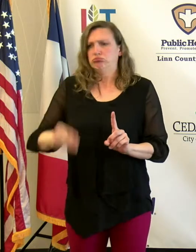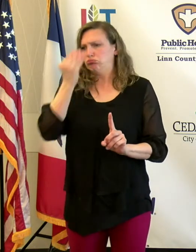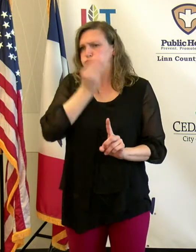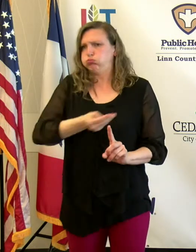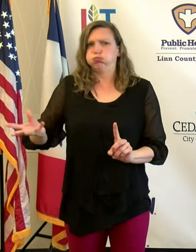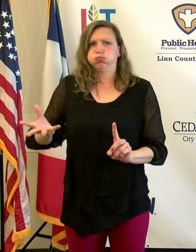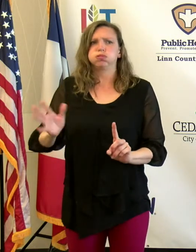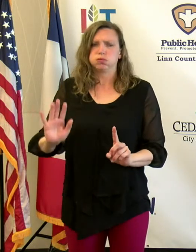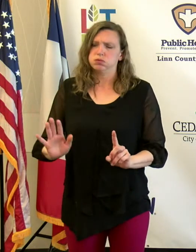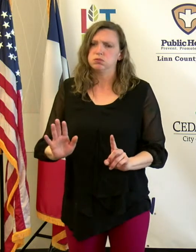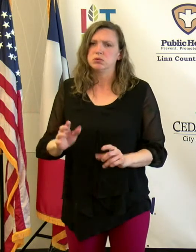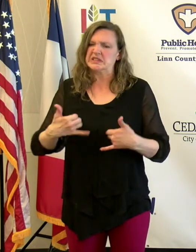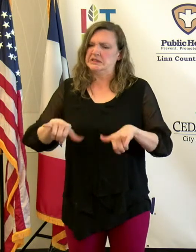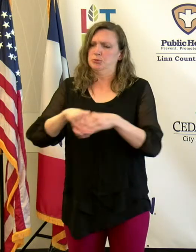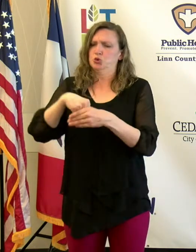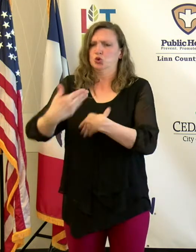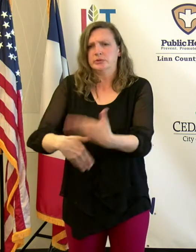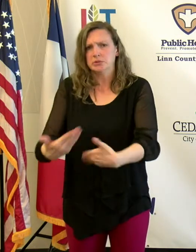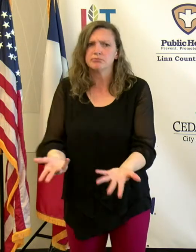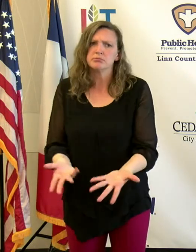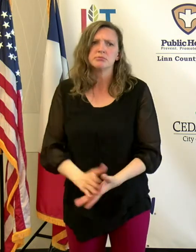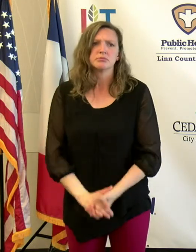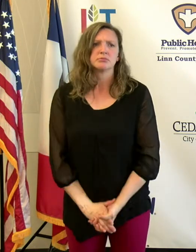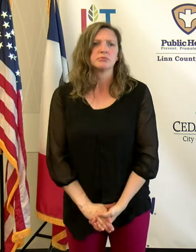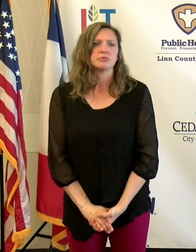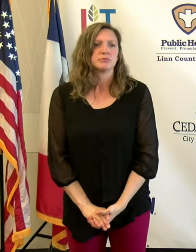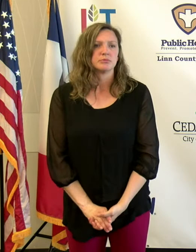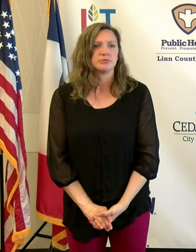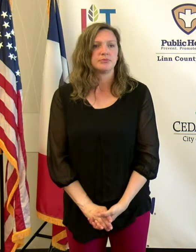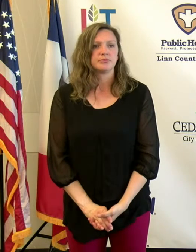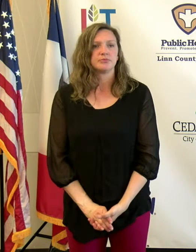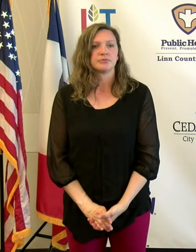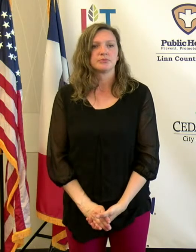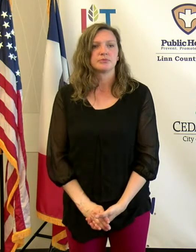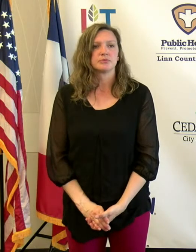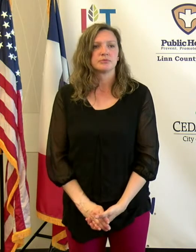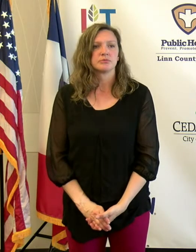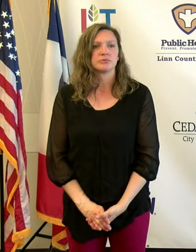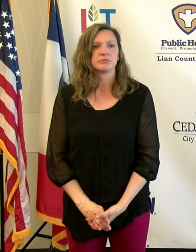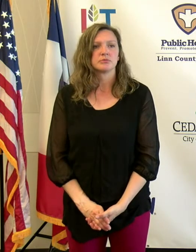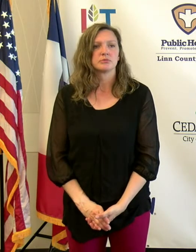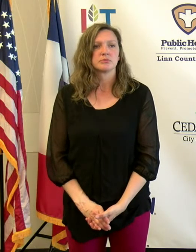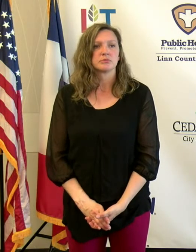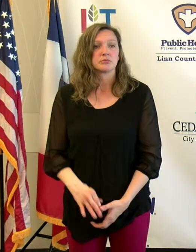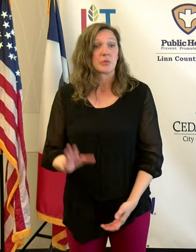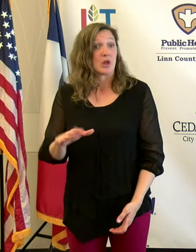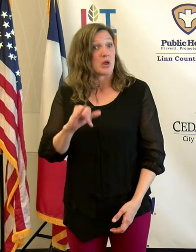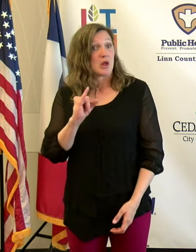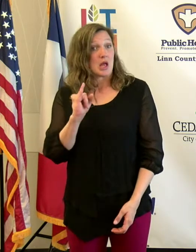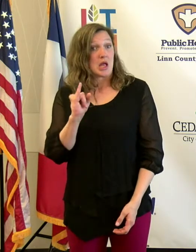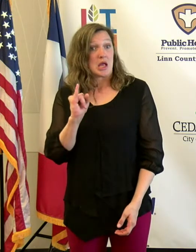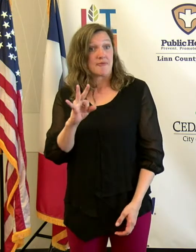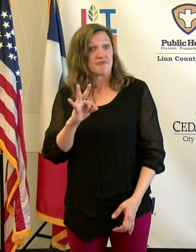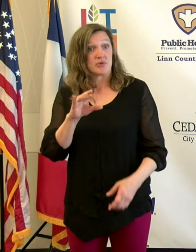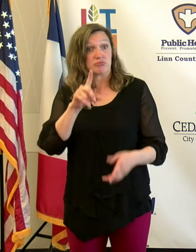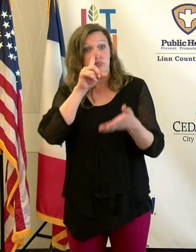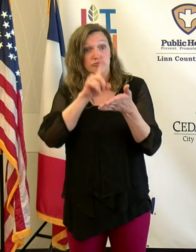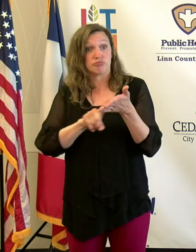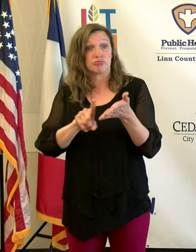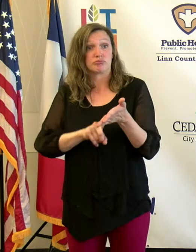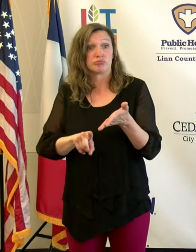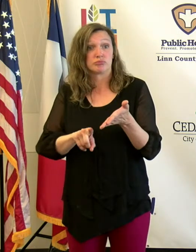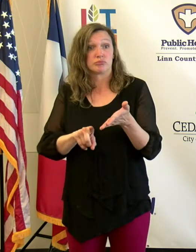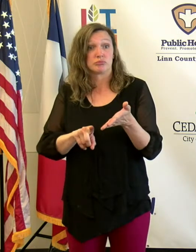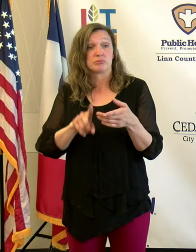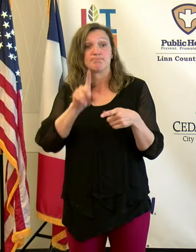of their staff and their residents. So once we have determined that there's an outbreak, then we can work with that facility for naming them. But at this point, this is an